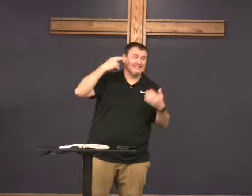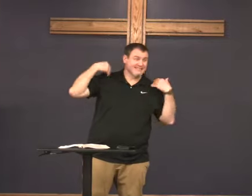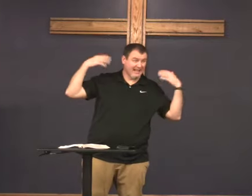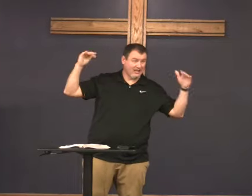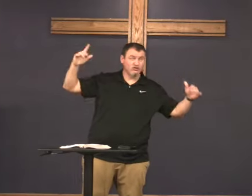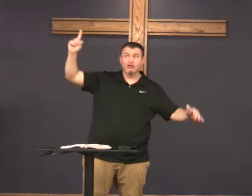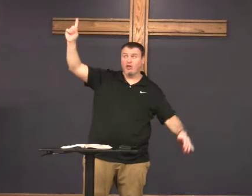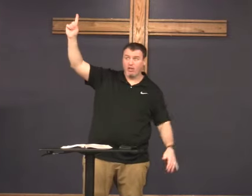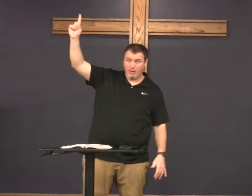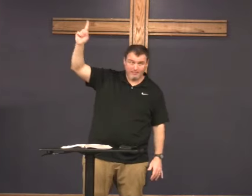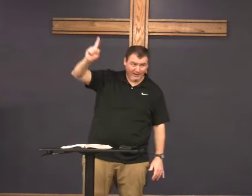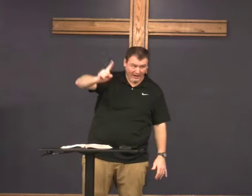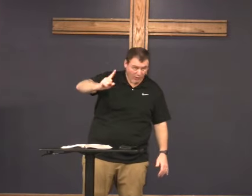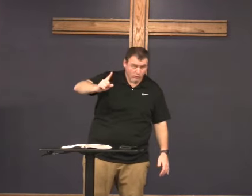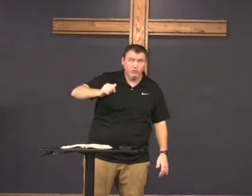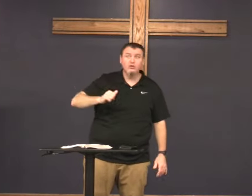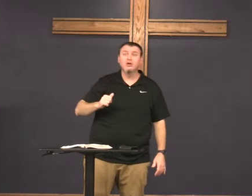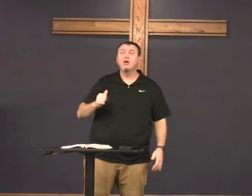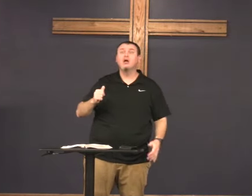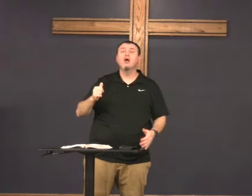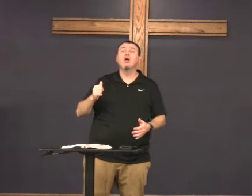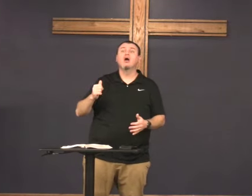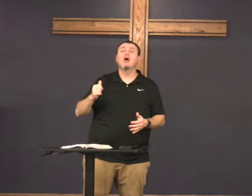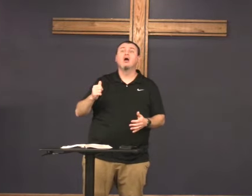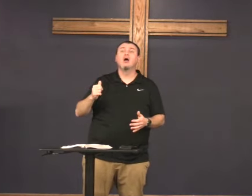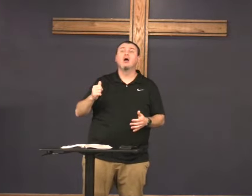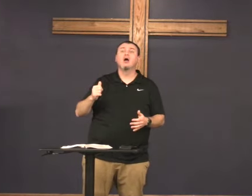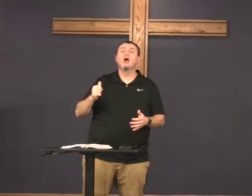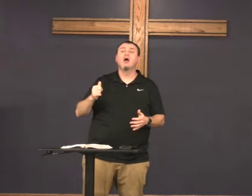So in the dream, he sees an angel from heaven.